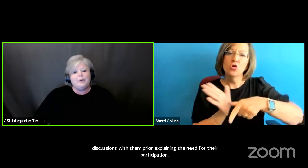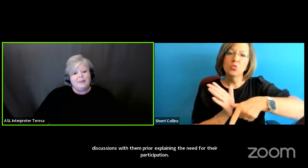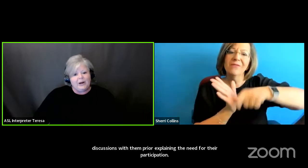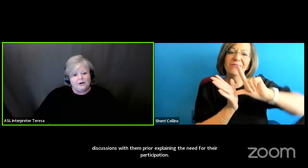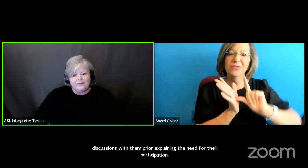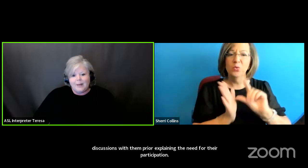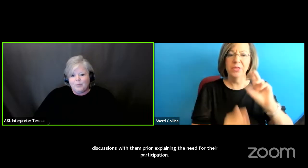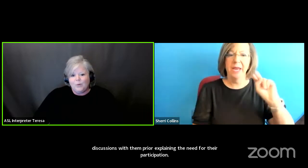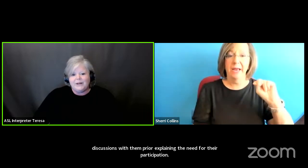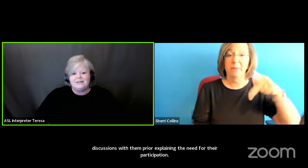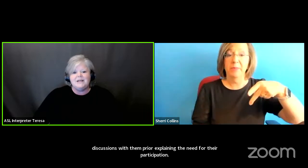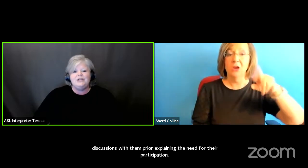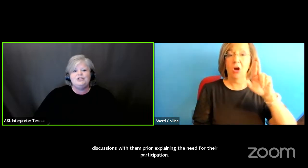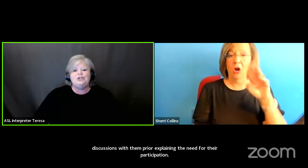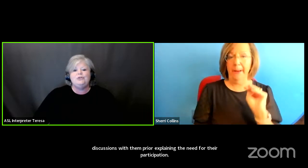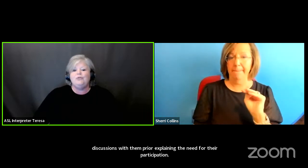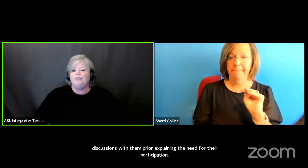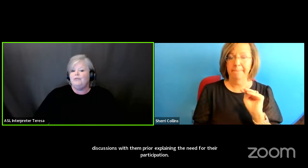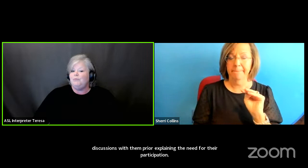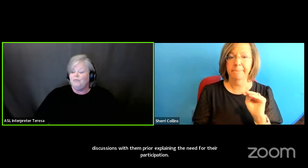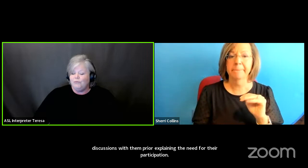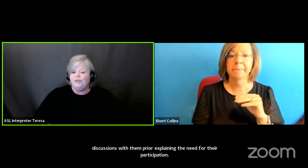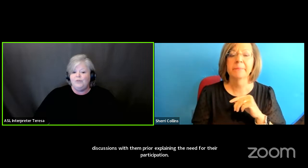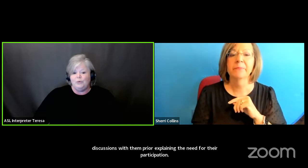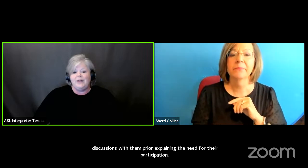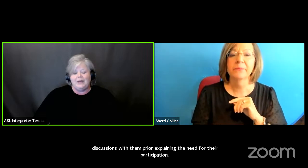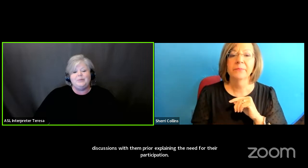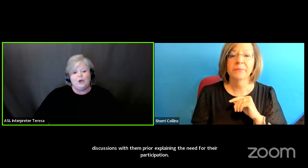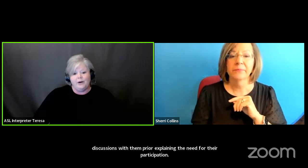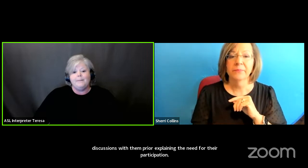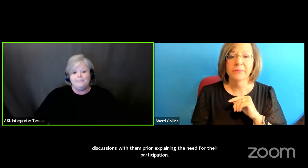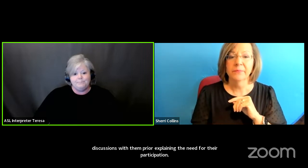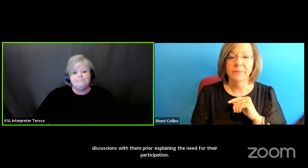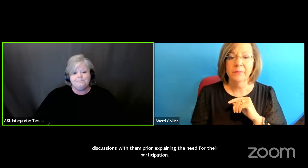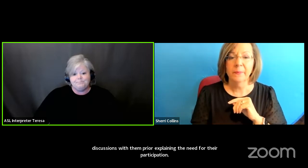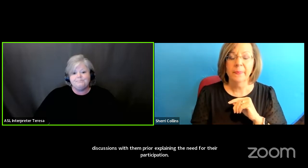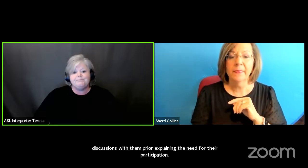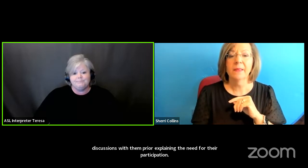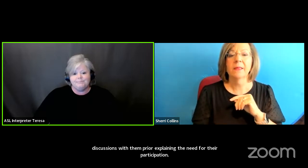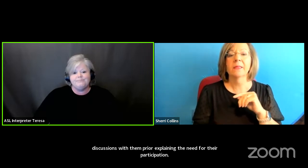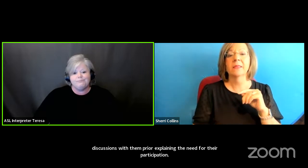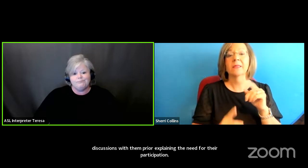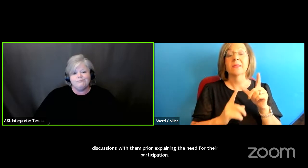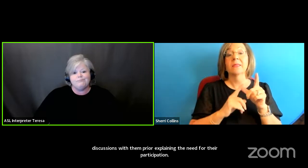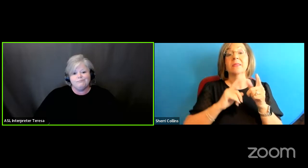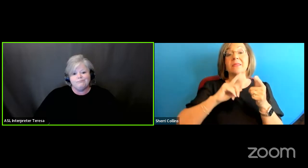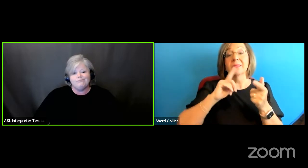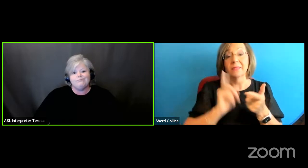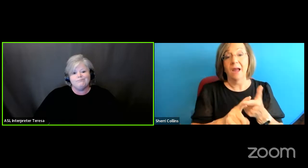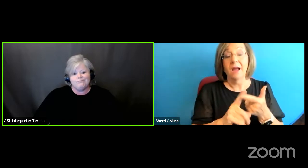just weren't prepared at that point to review the NPRM.